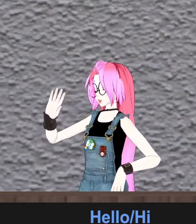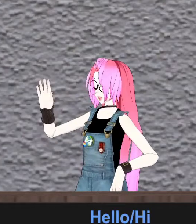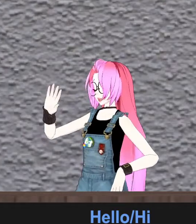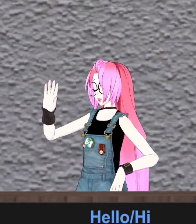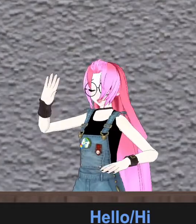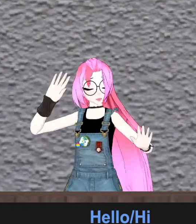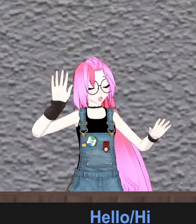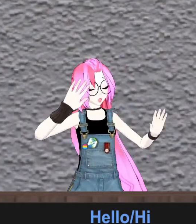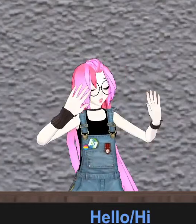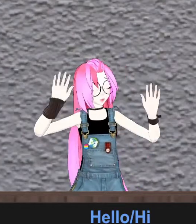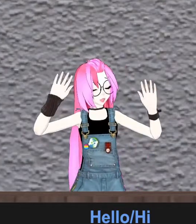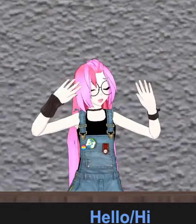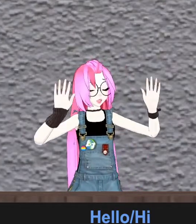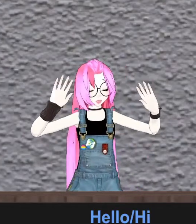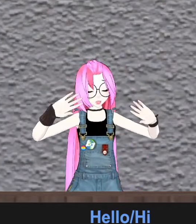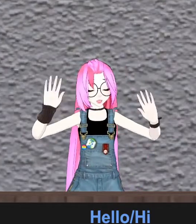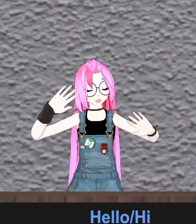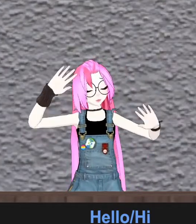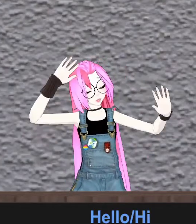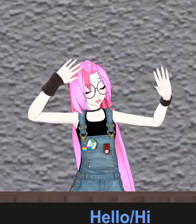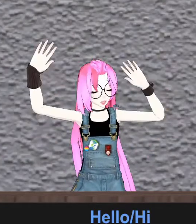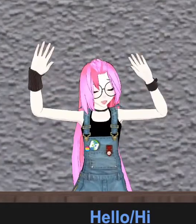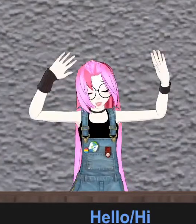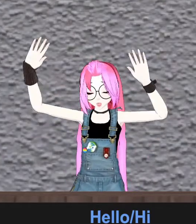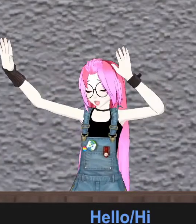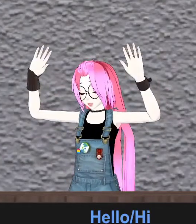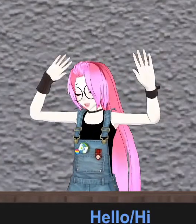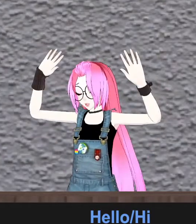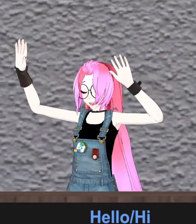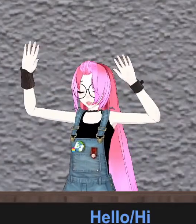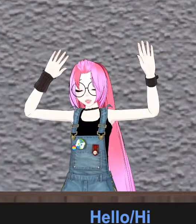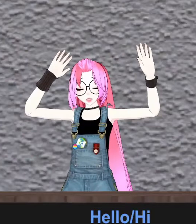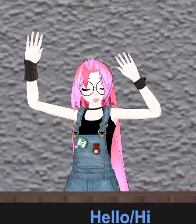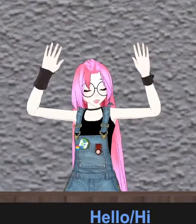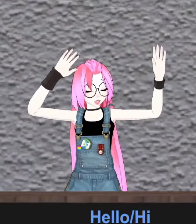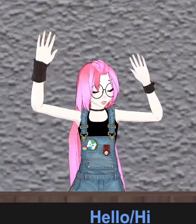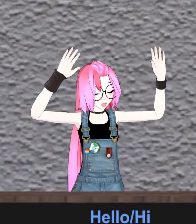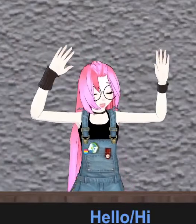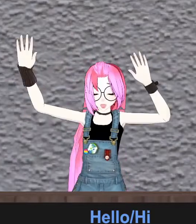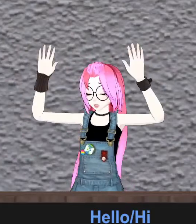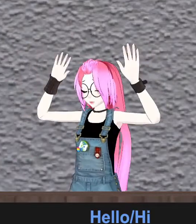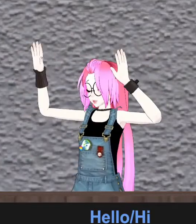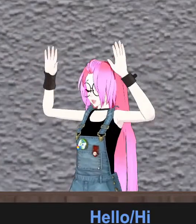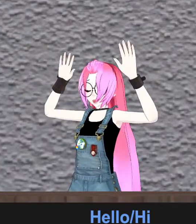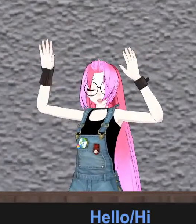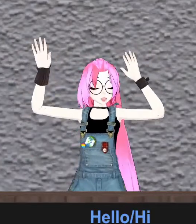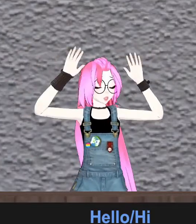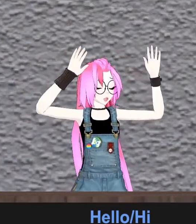confuse anyone. Hello, hi. Maybe two hands. If you're saying hello to a lot of people, you might see this. Hello, hello, hello. This is like greeting a whole bunch of